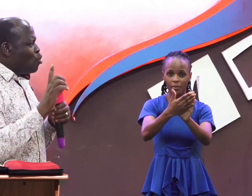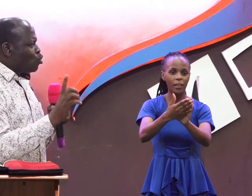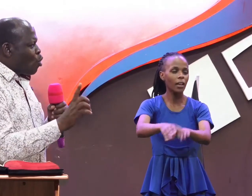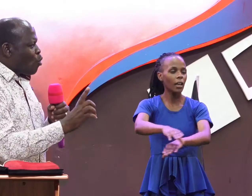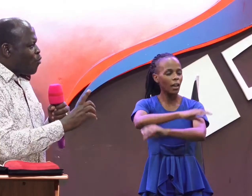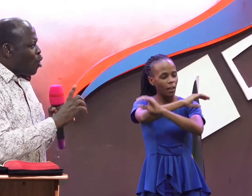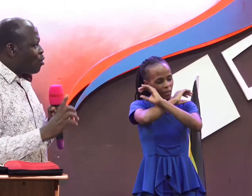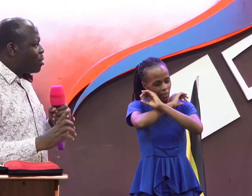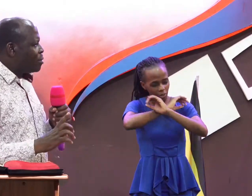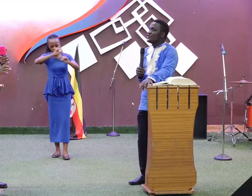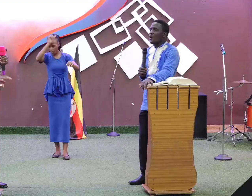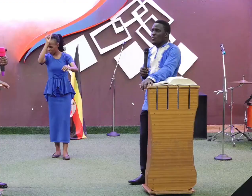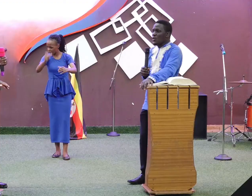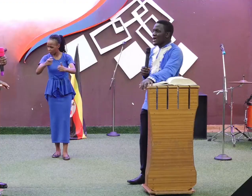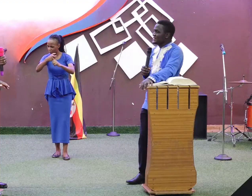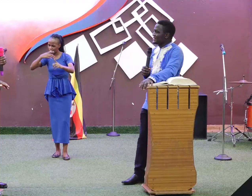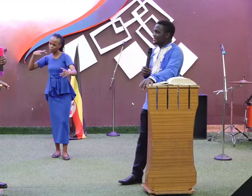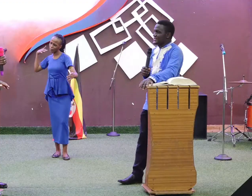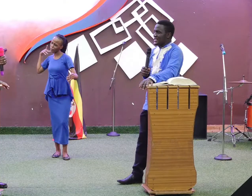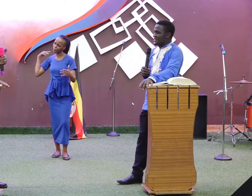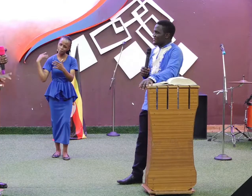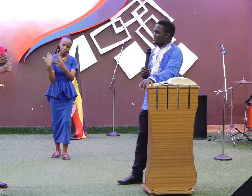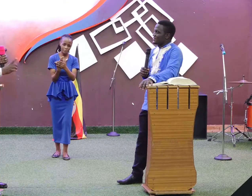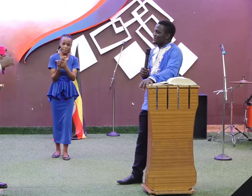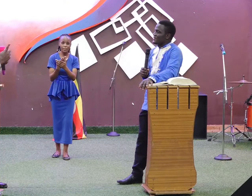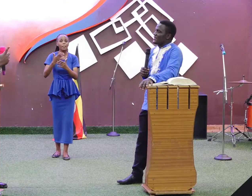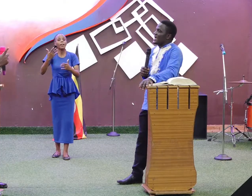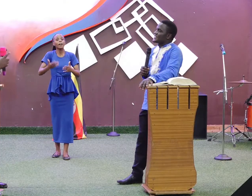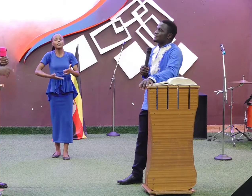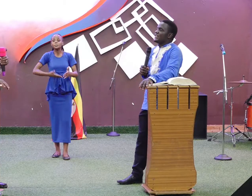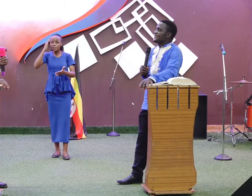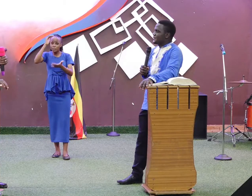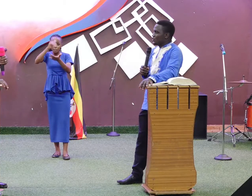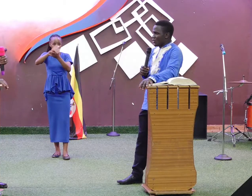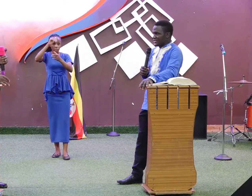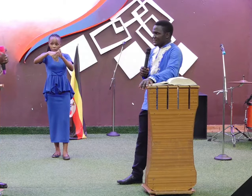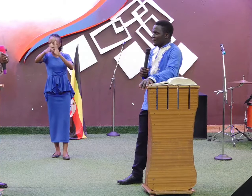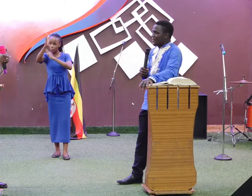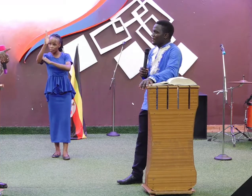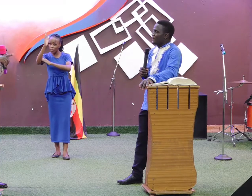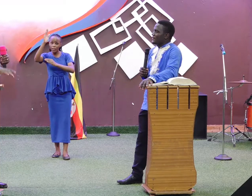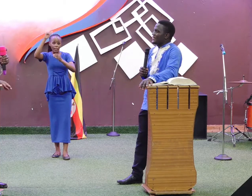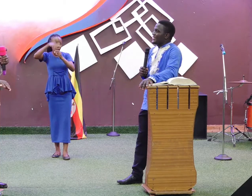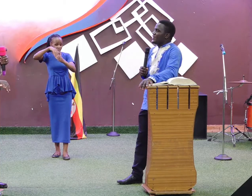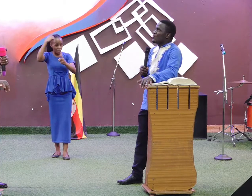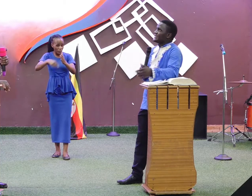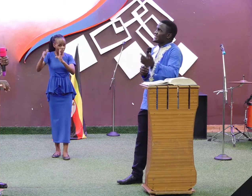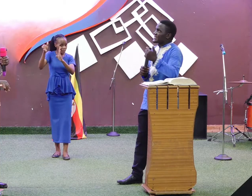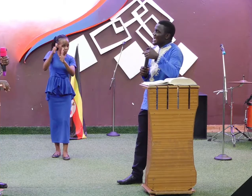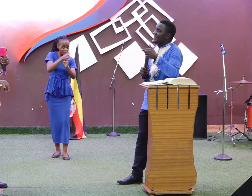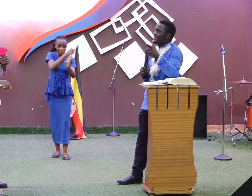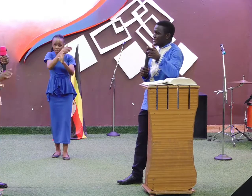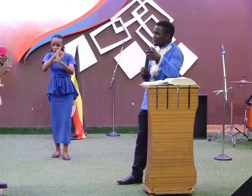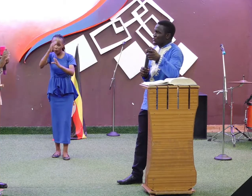Tewali muntu okuva olwo. No one since then eyakkiriza Katonda has believed God. Mwecho kyalungamiziddwa. In what